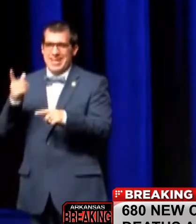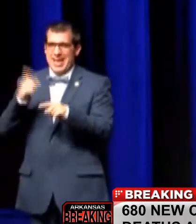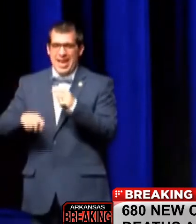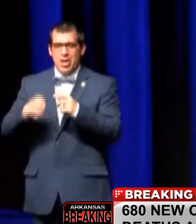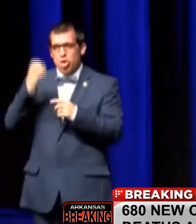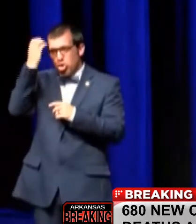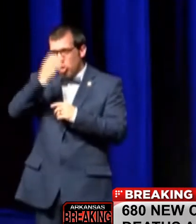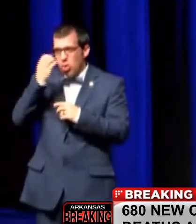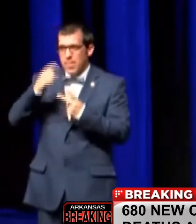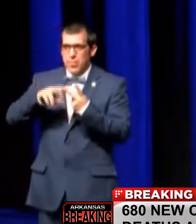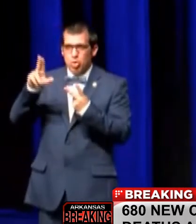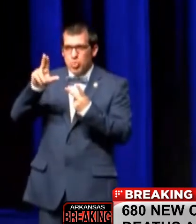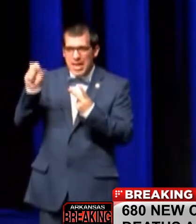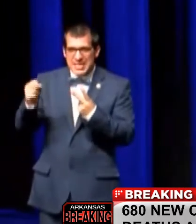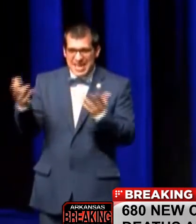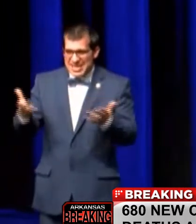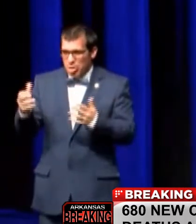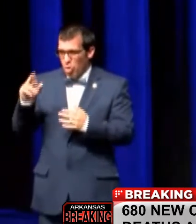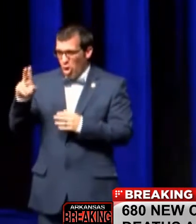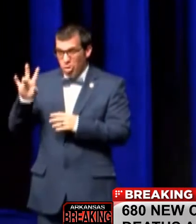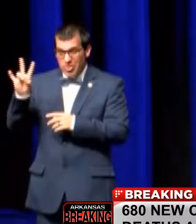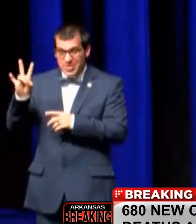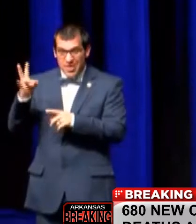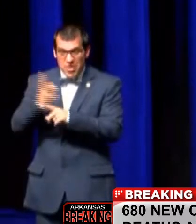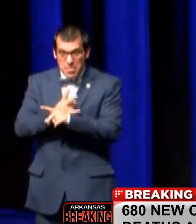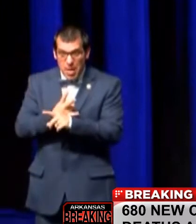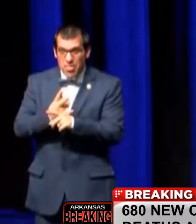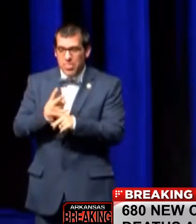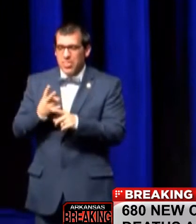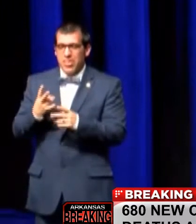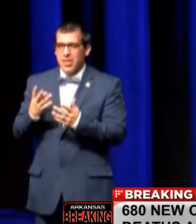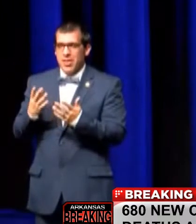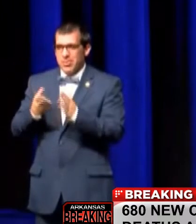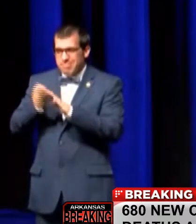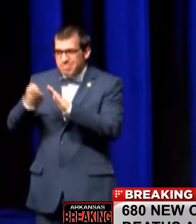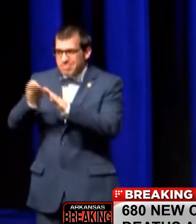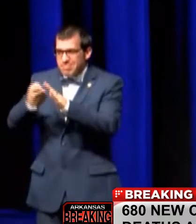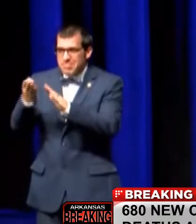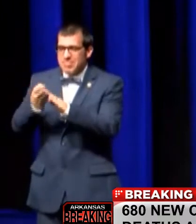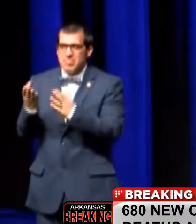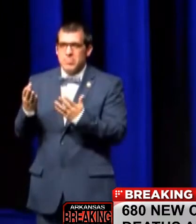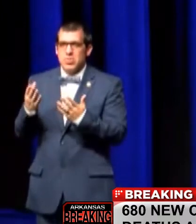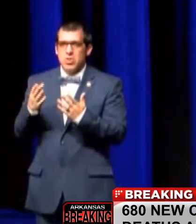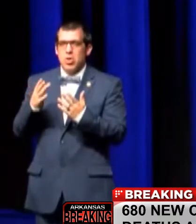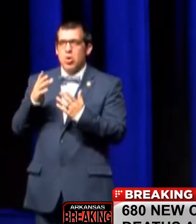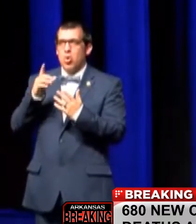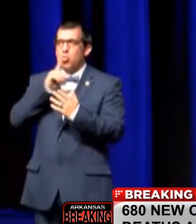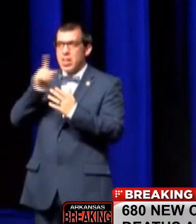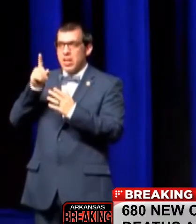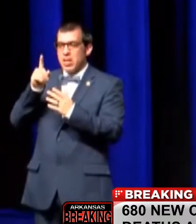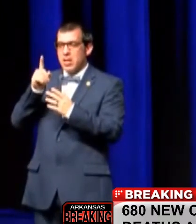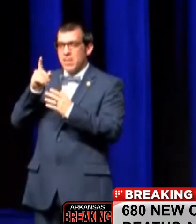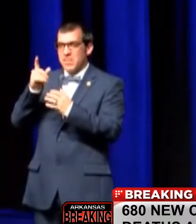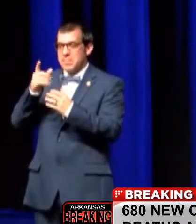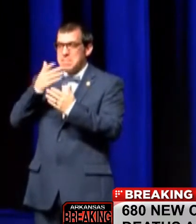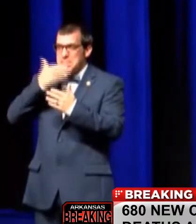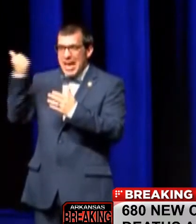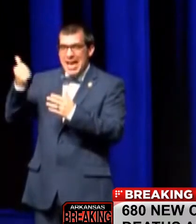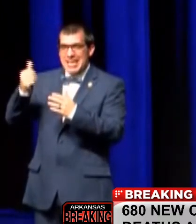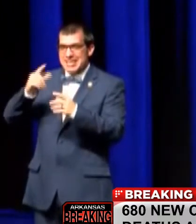States. Here in Arkansas, 7 months. The ultimate solution is to follow